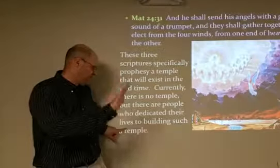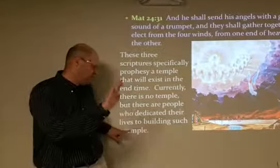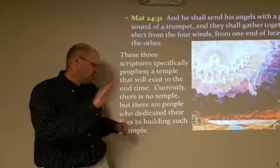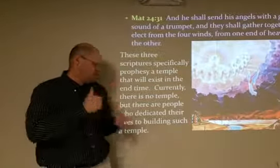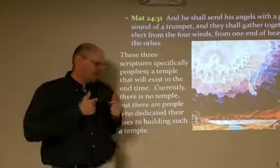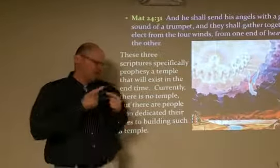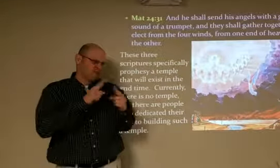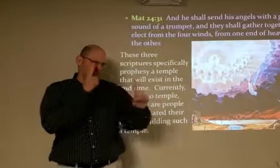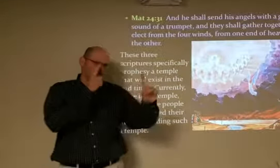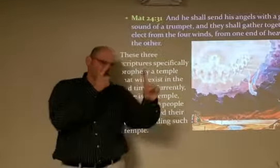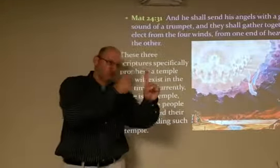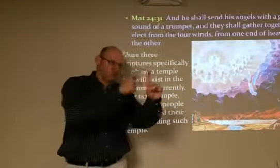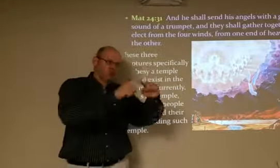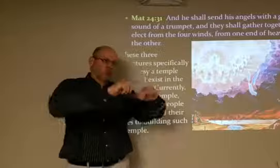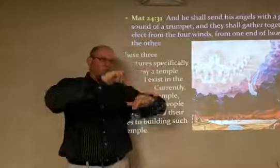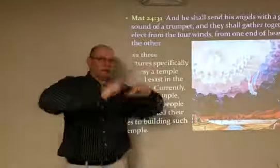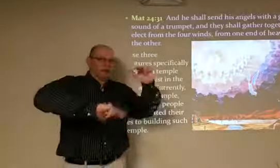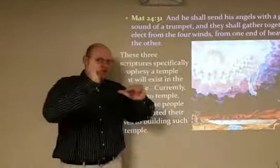their lives to building such a temple.